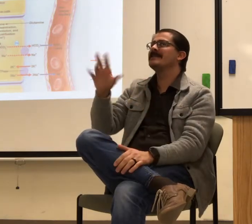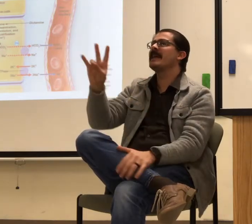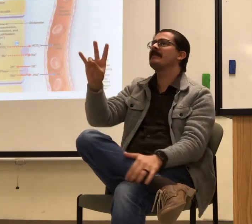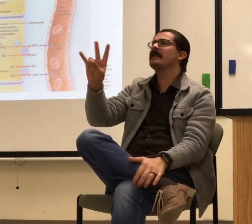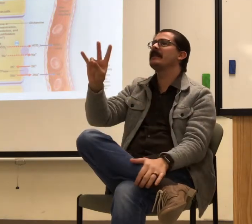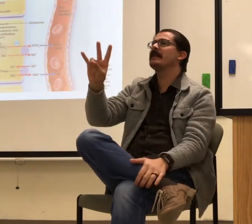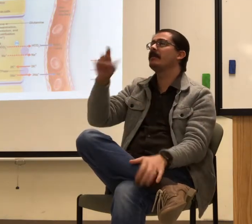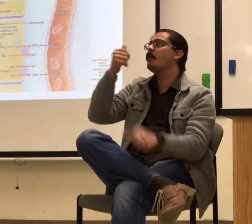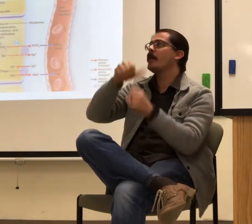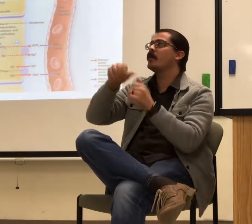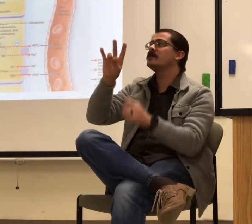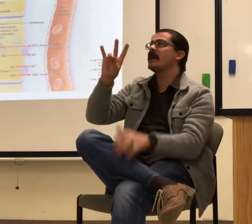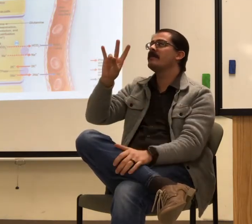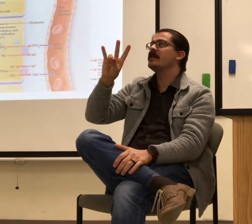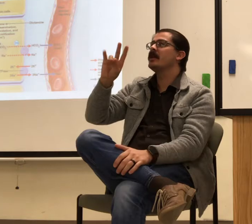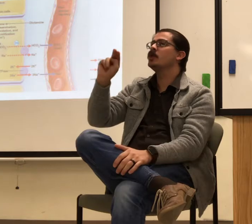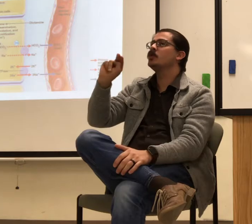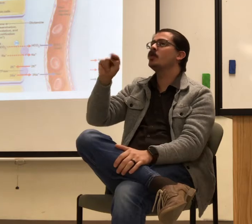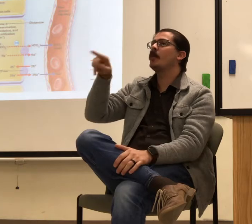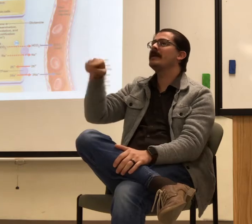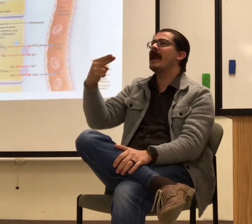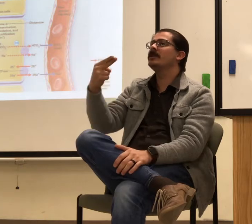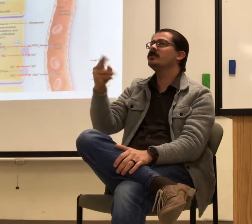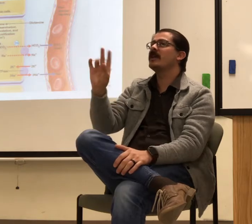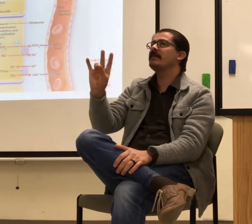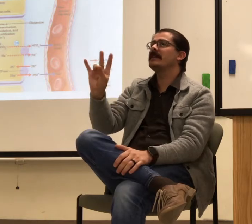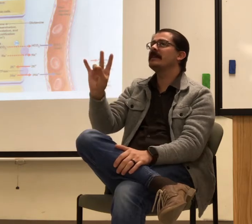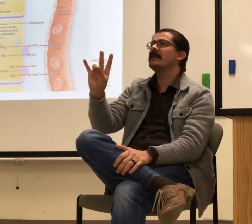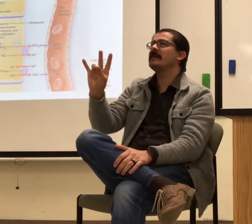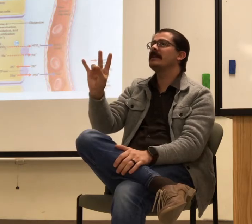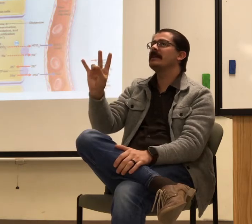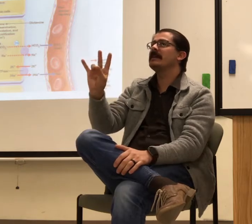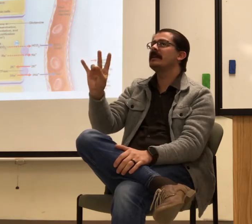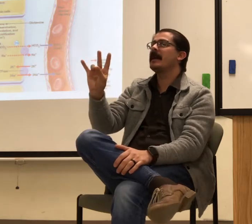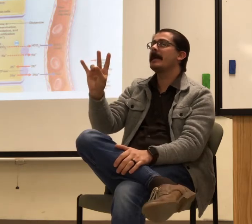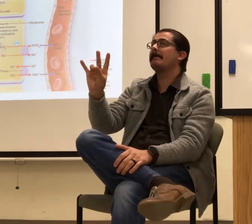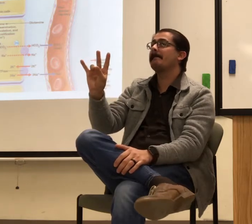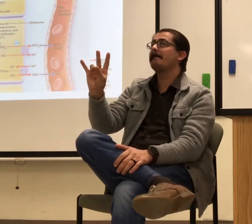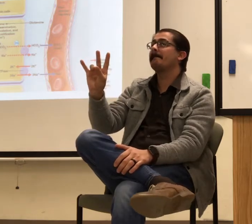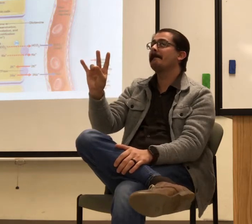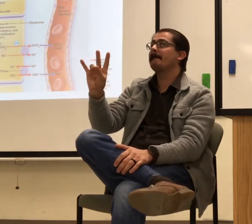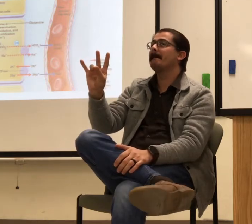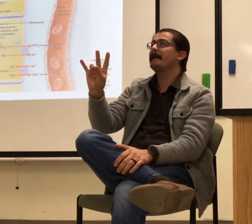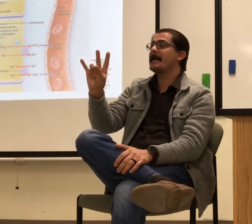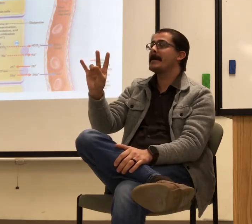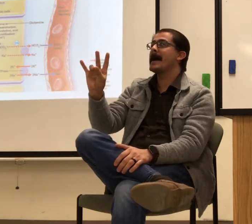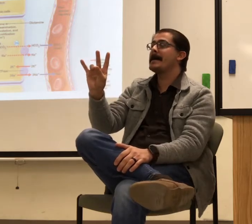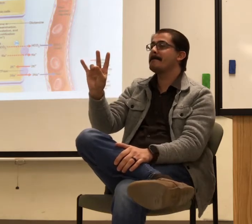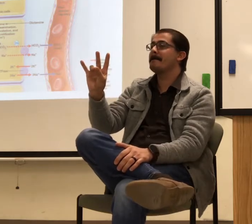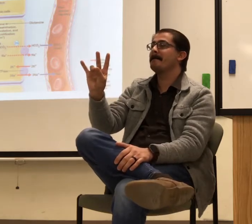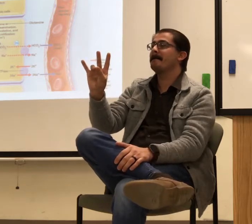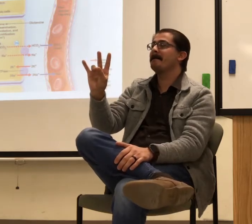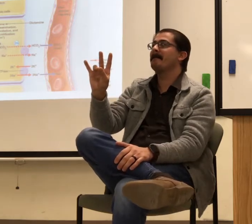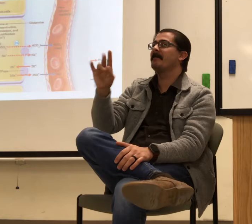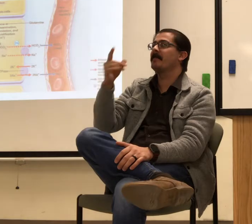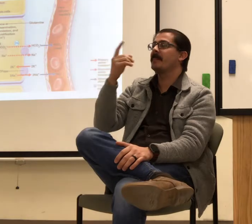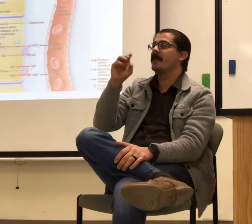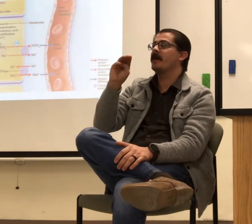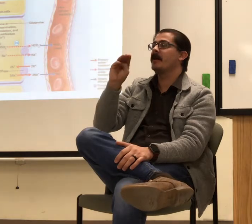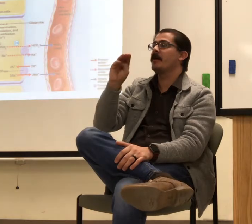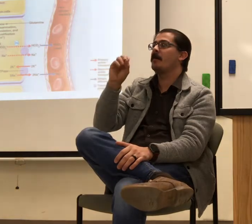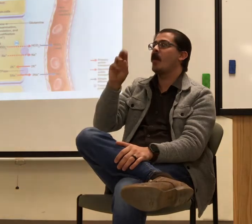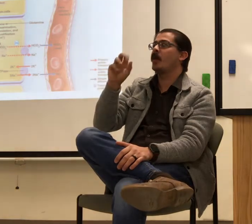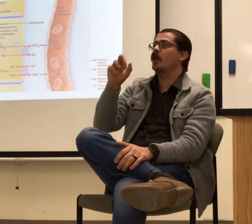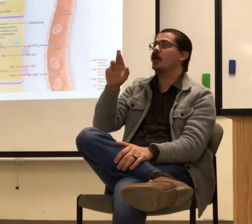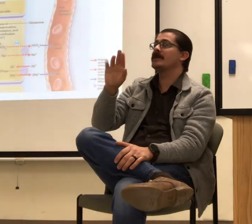7. Okay, really that's 10 to the -7, right? Like molar. And the 7